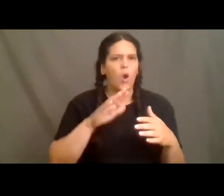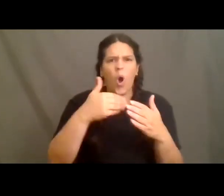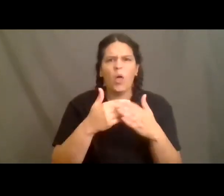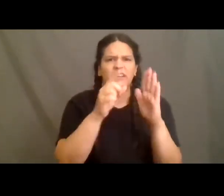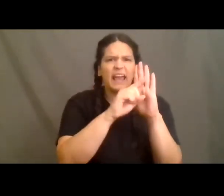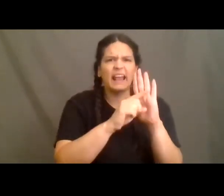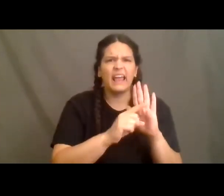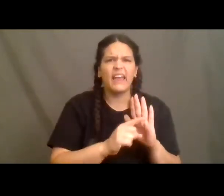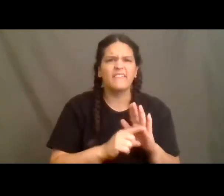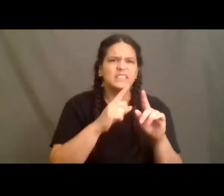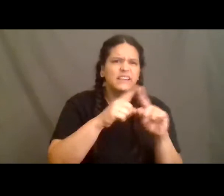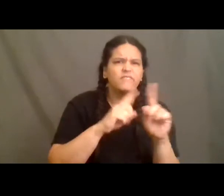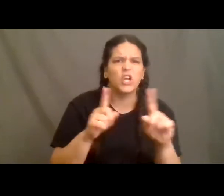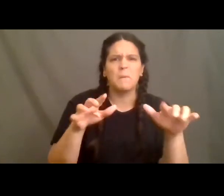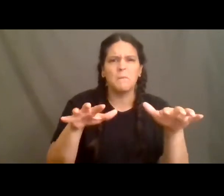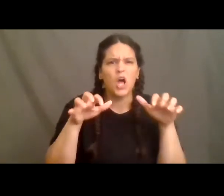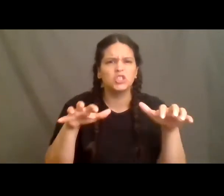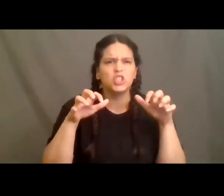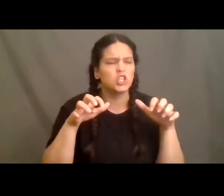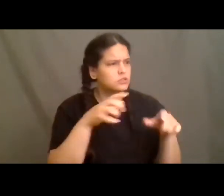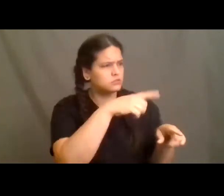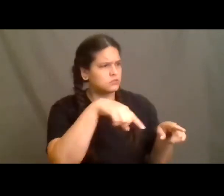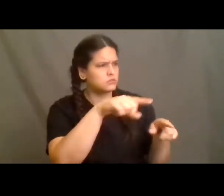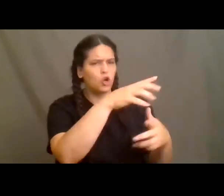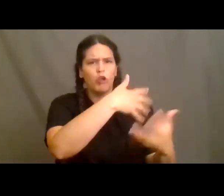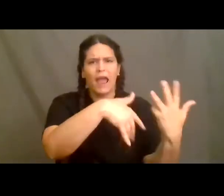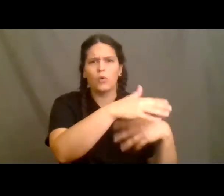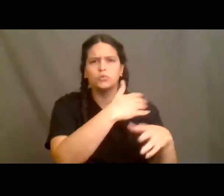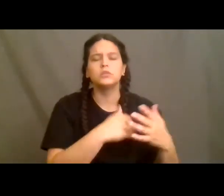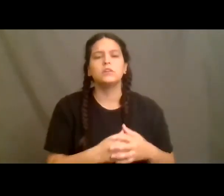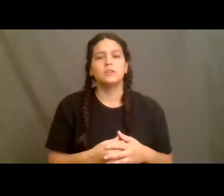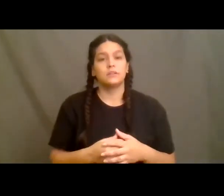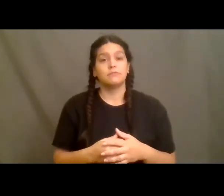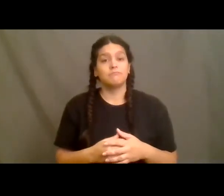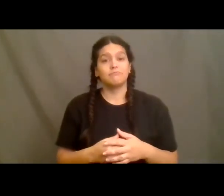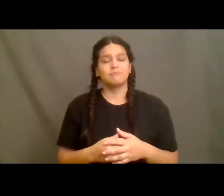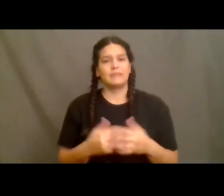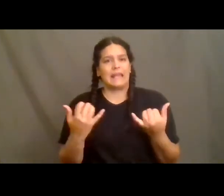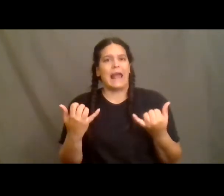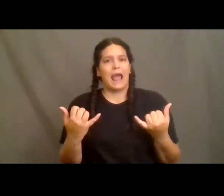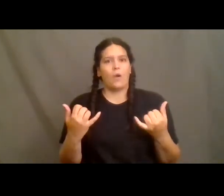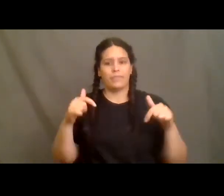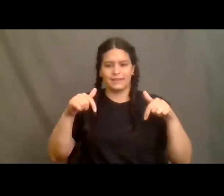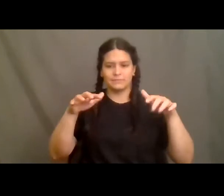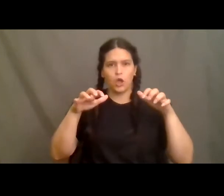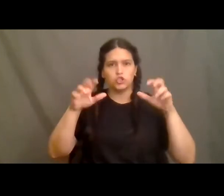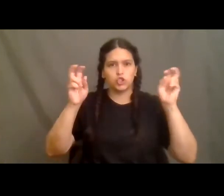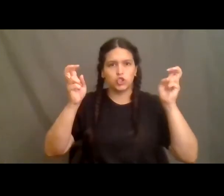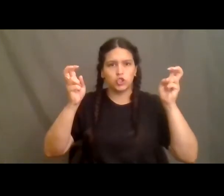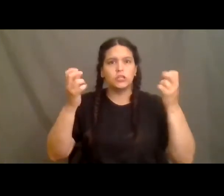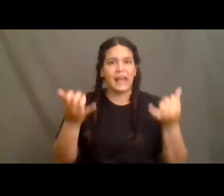even like right now with us, with this monster, this virus that is among us right now. You